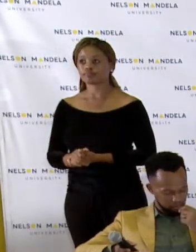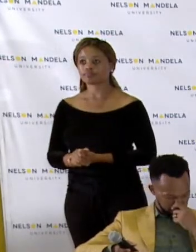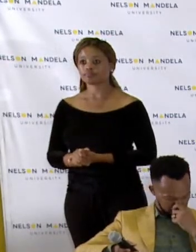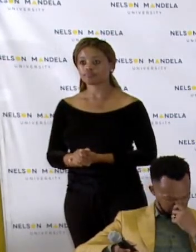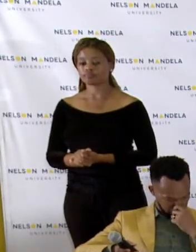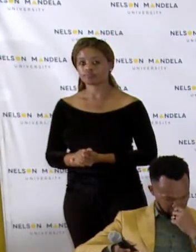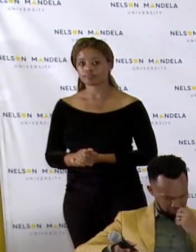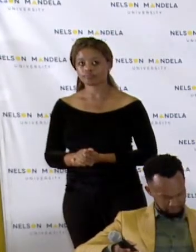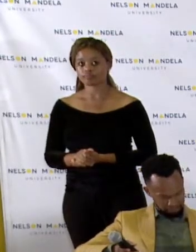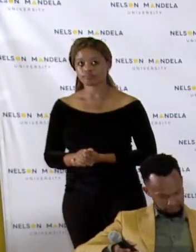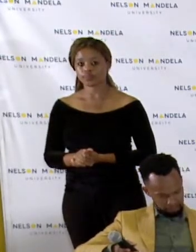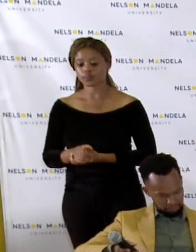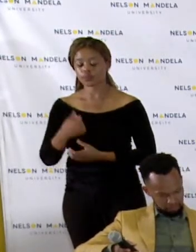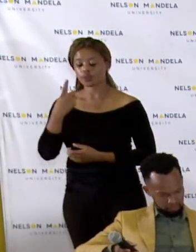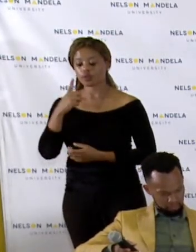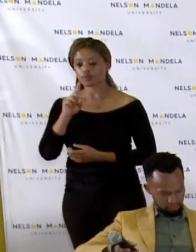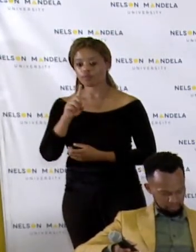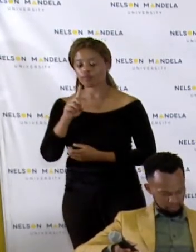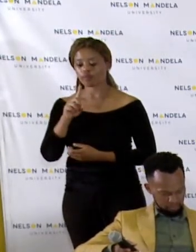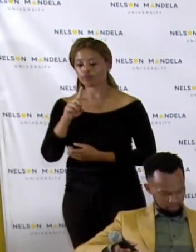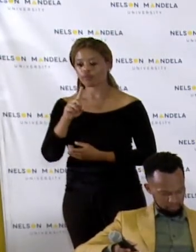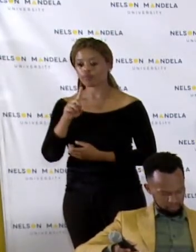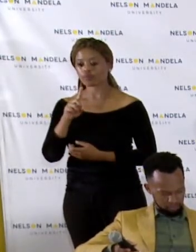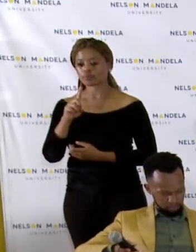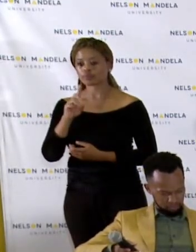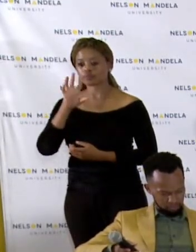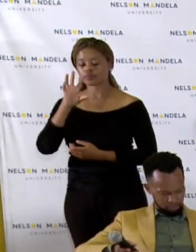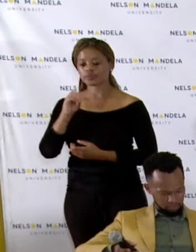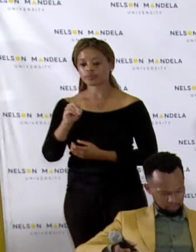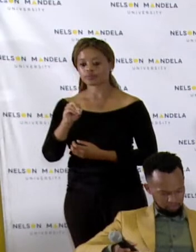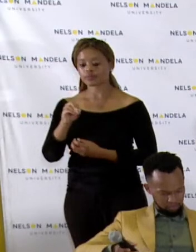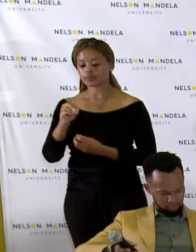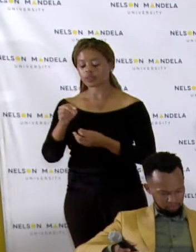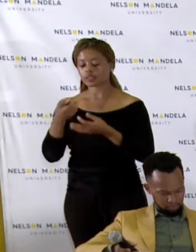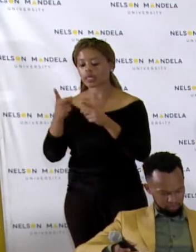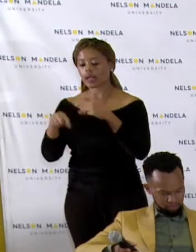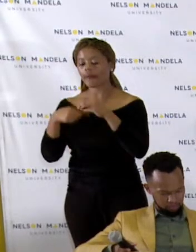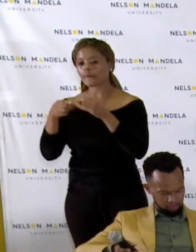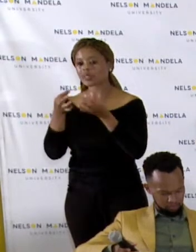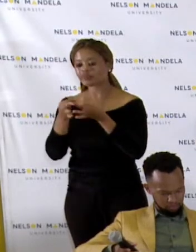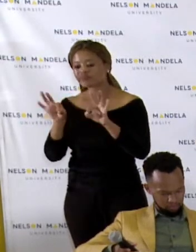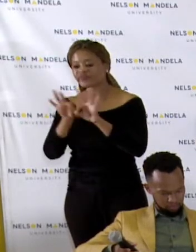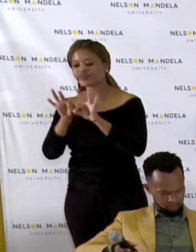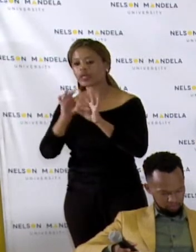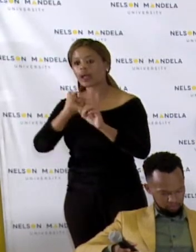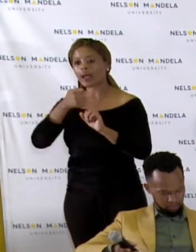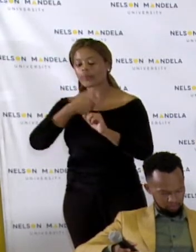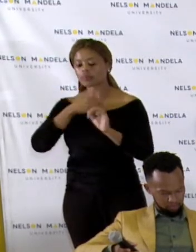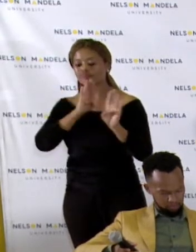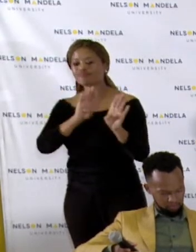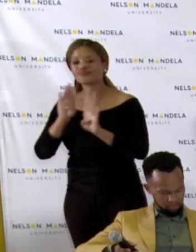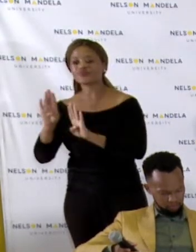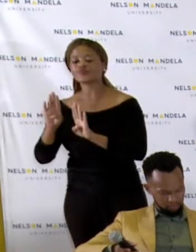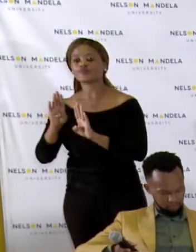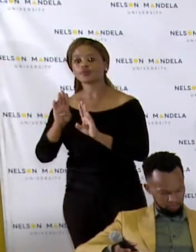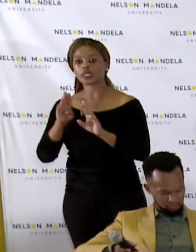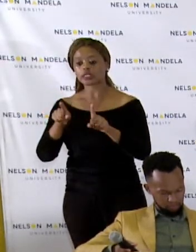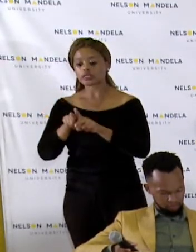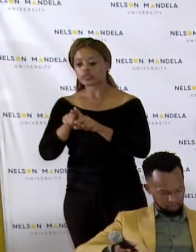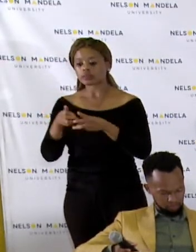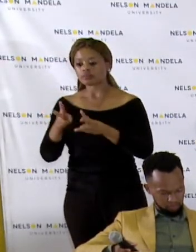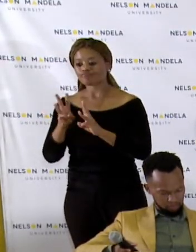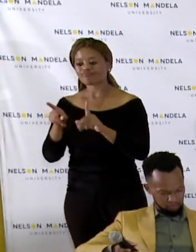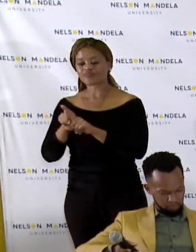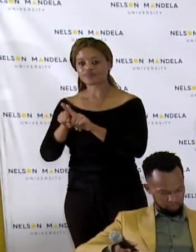But for it to be a lived document, it's about the values. It's about us behaving in such a way that